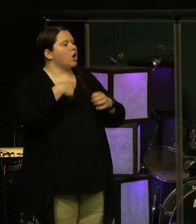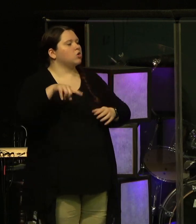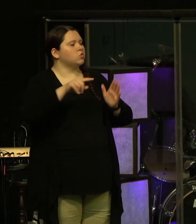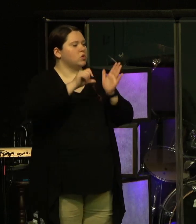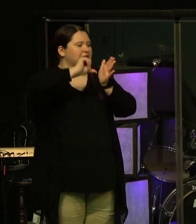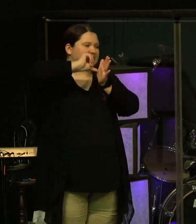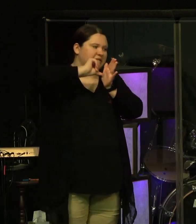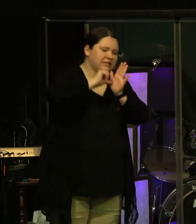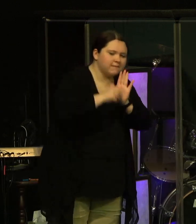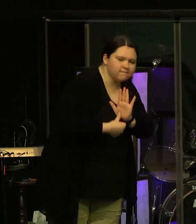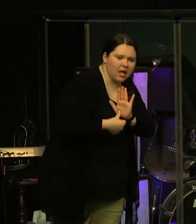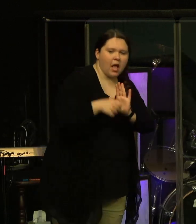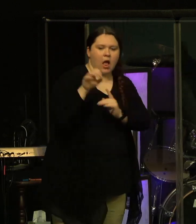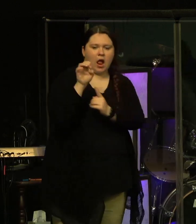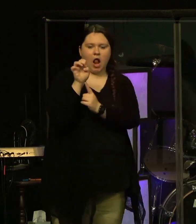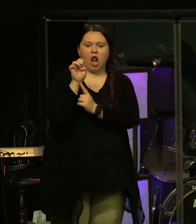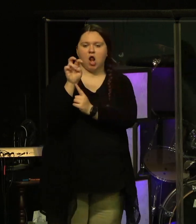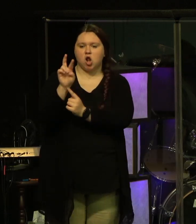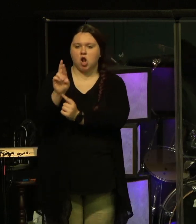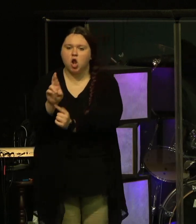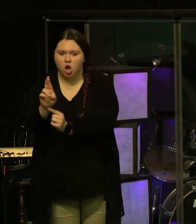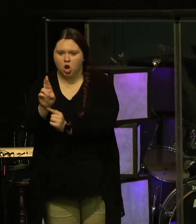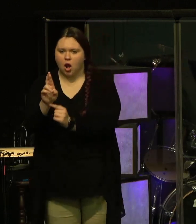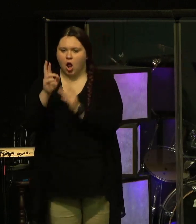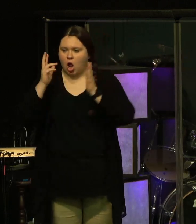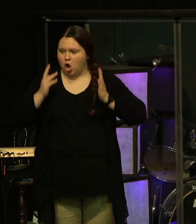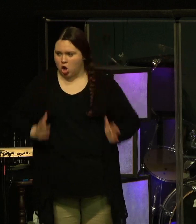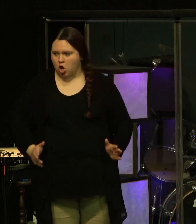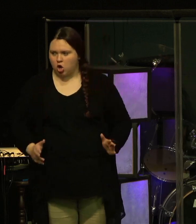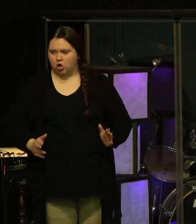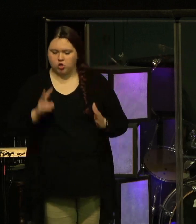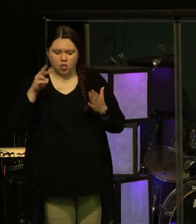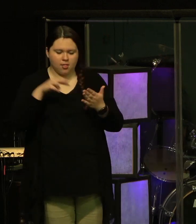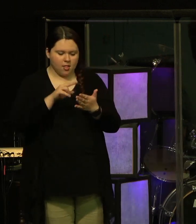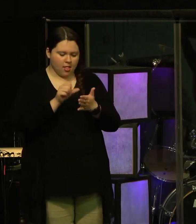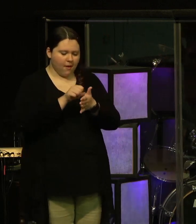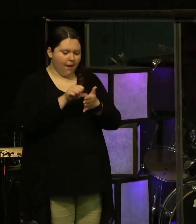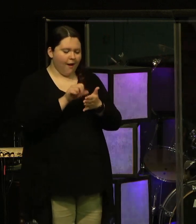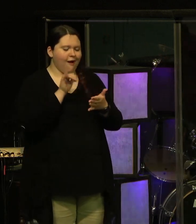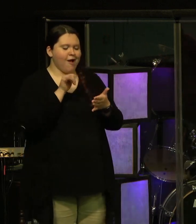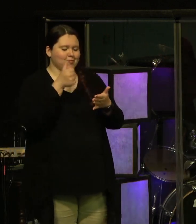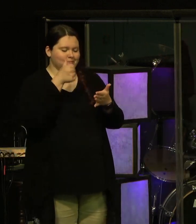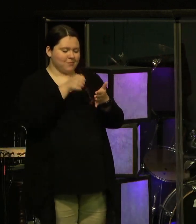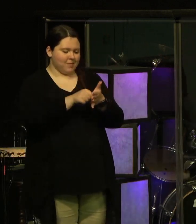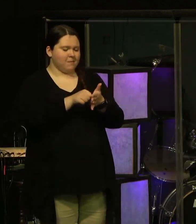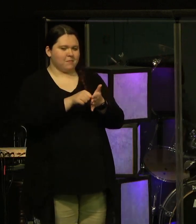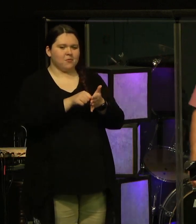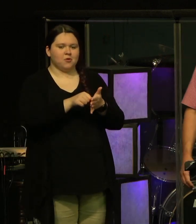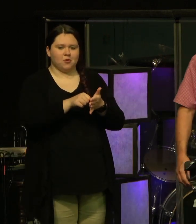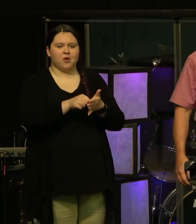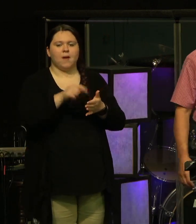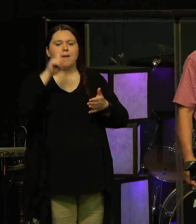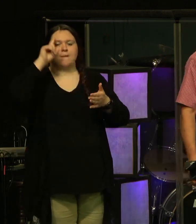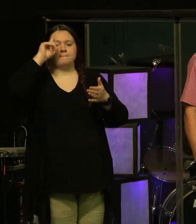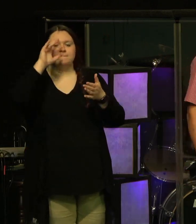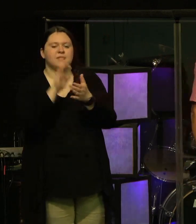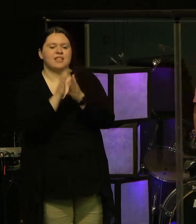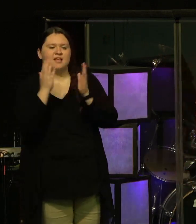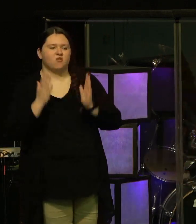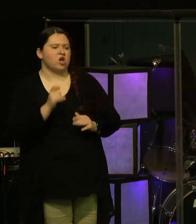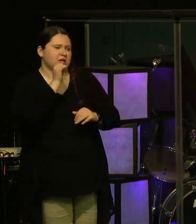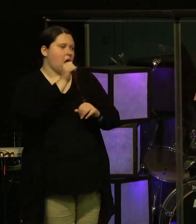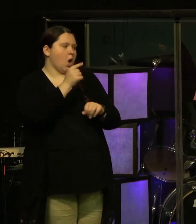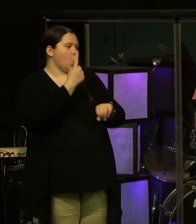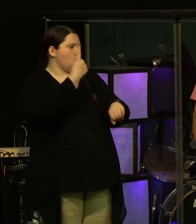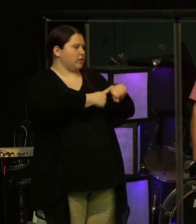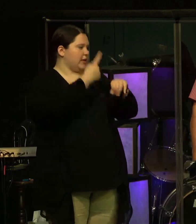that ER, and when you look back at this page, I want you to remember what we talked about today, our believing isn't a one-time